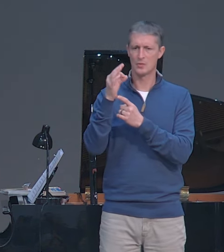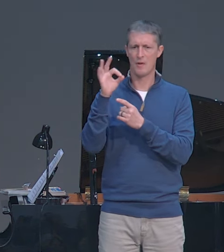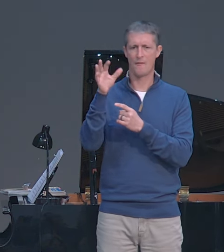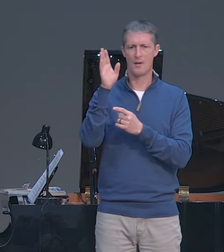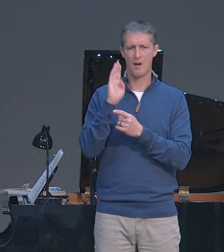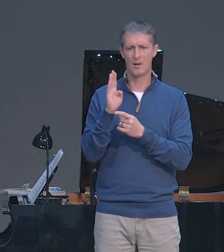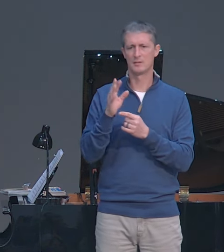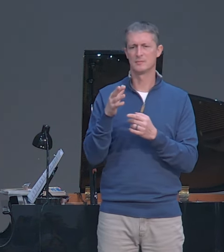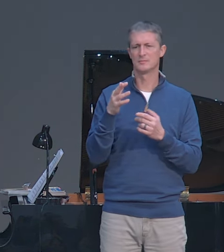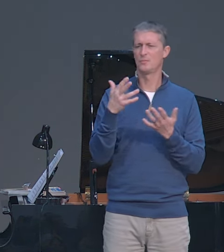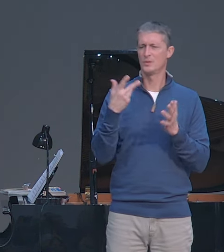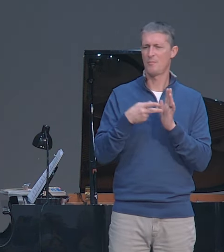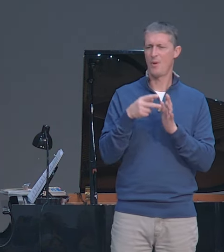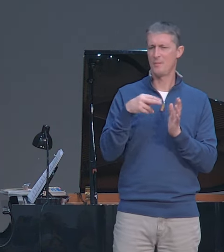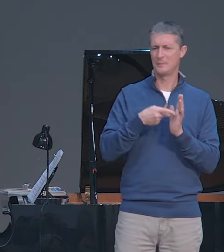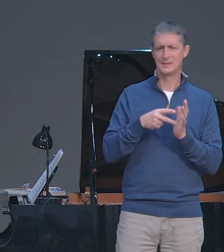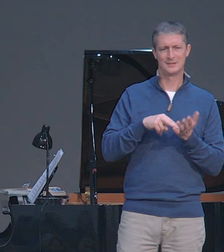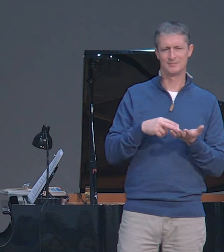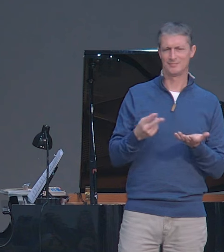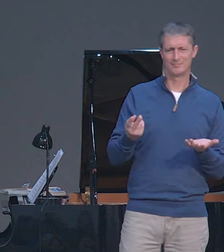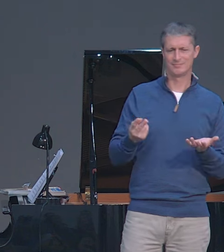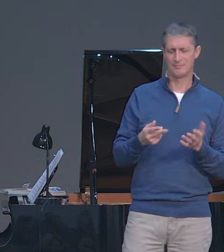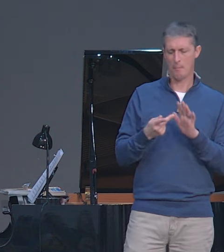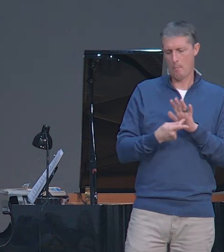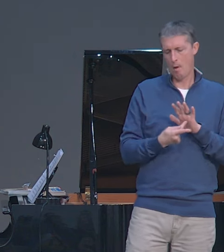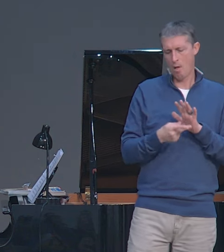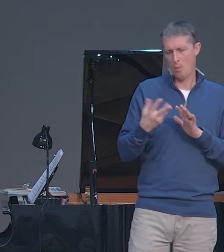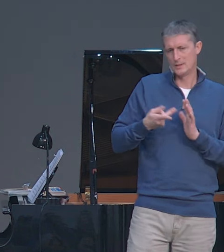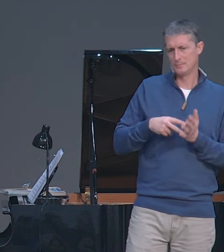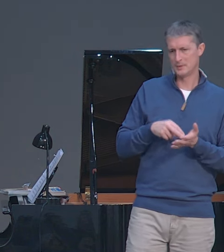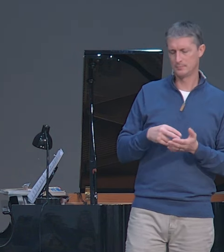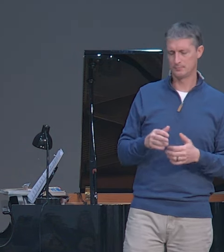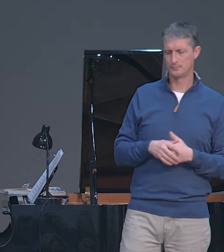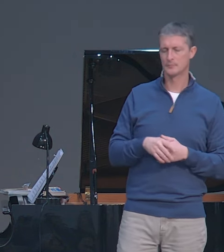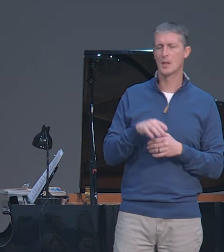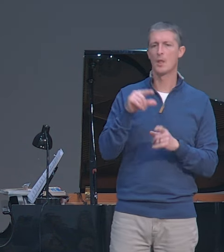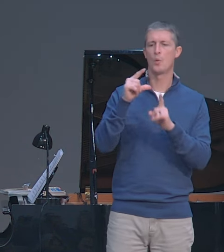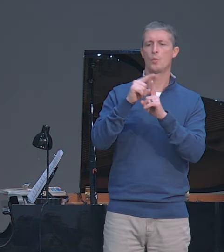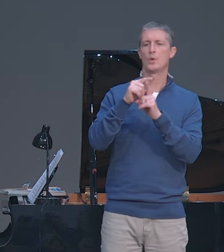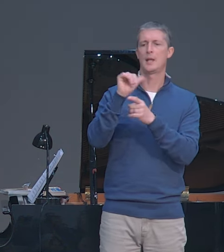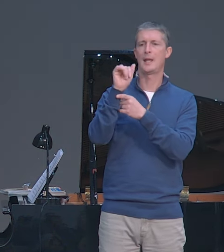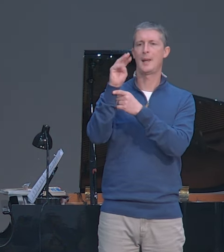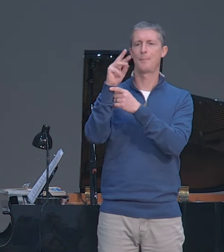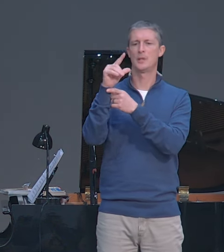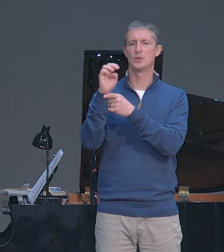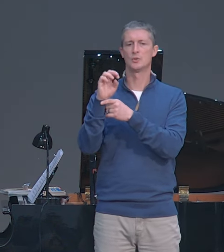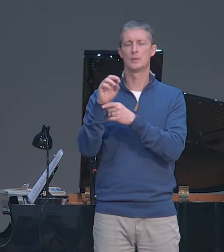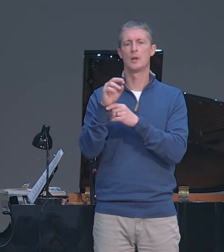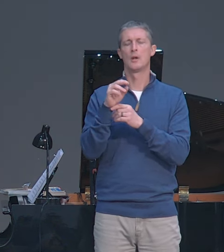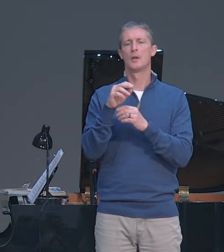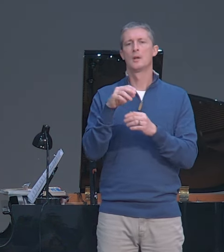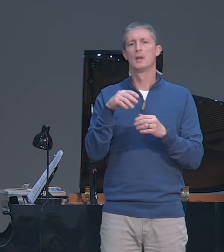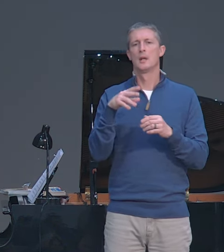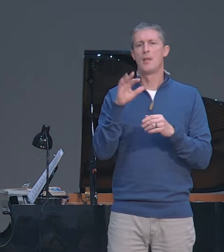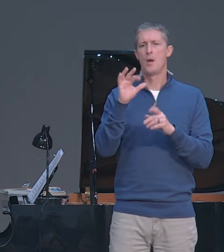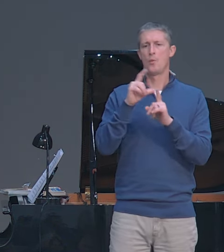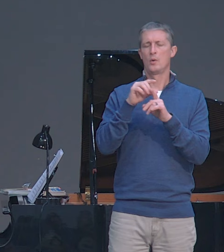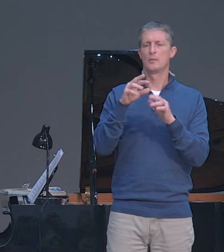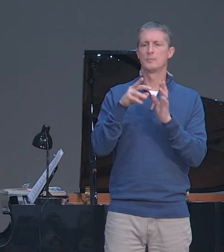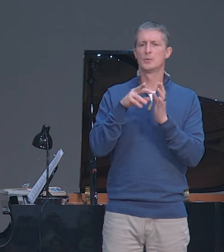It's a legitimate question. Let's look at that for just a moment. The word image refers to a living